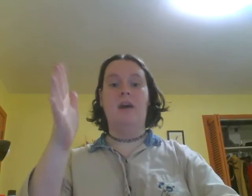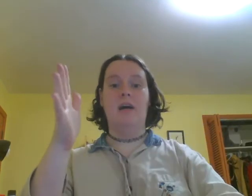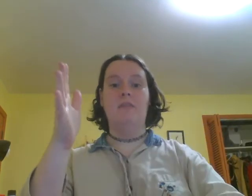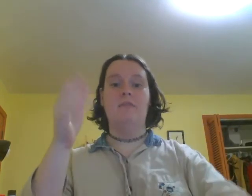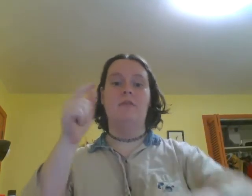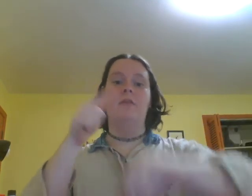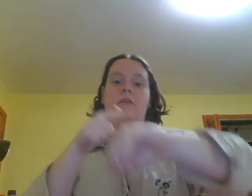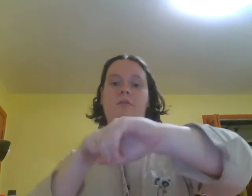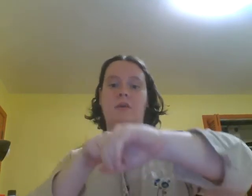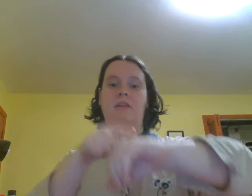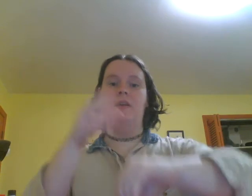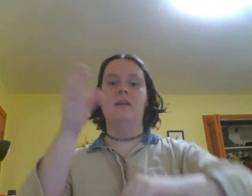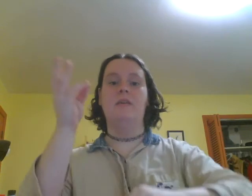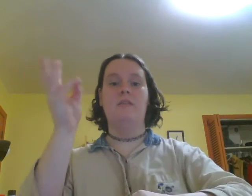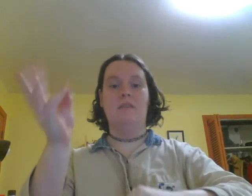25, 26,